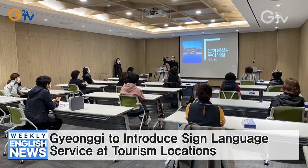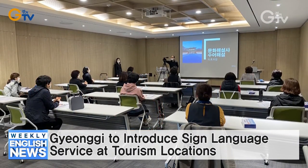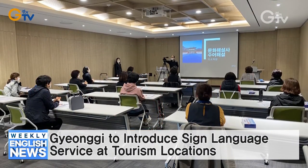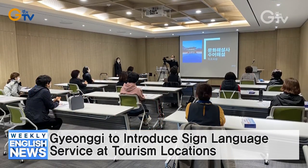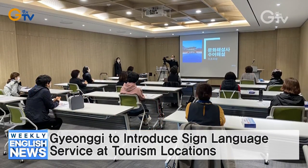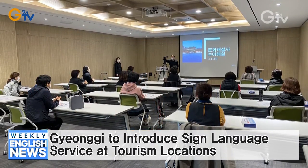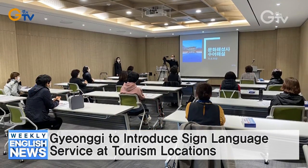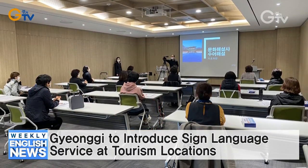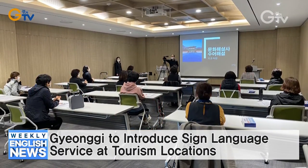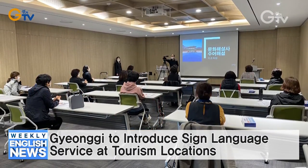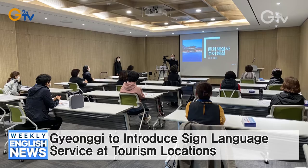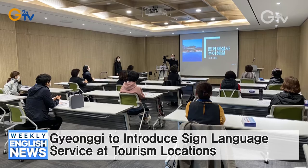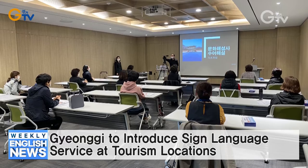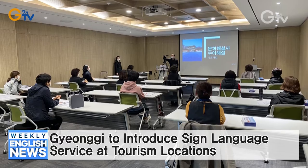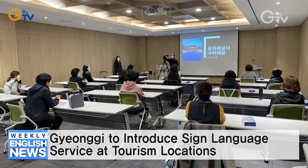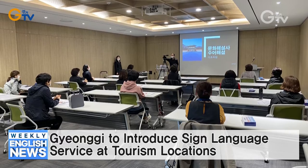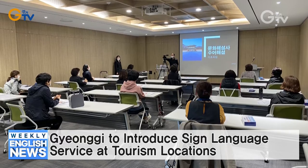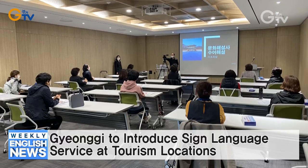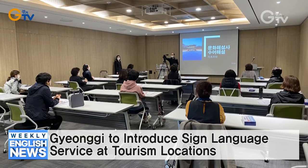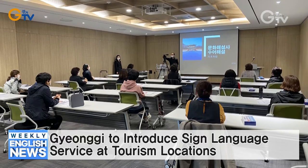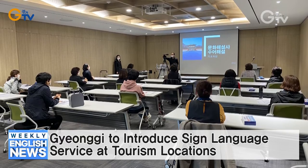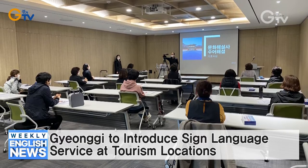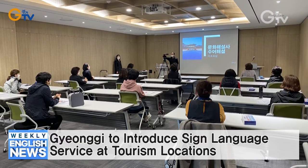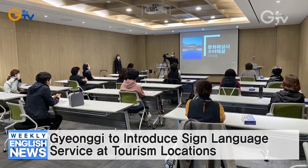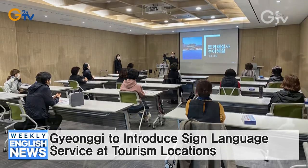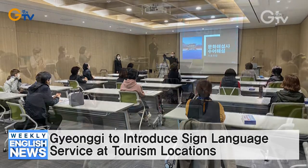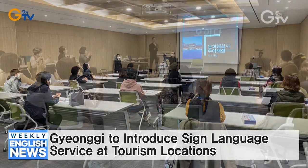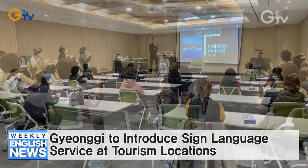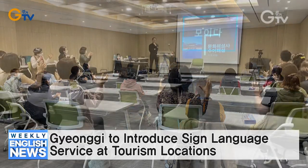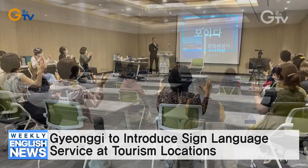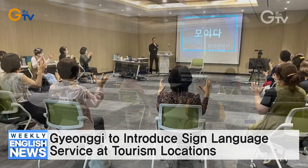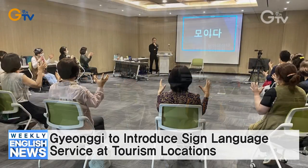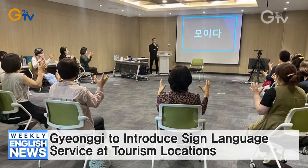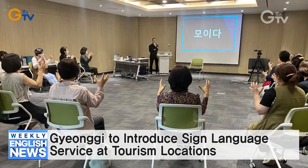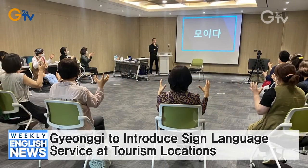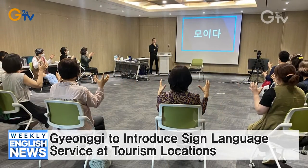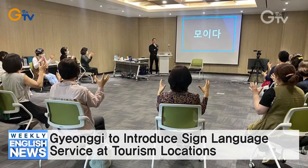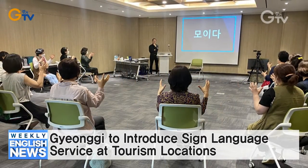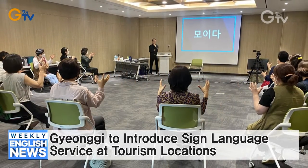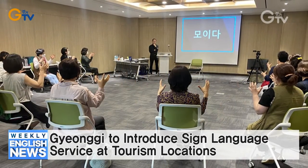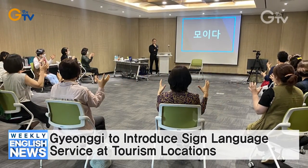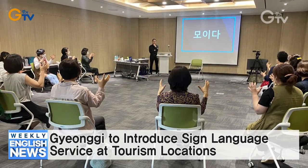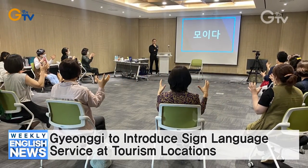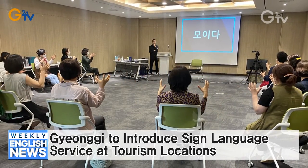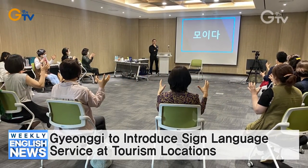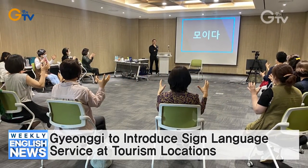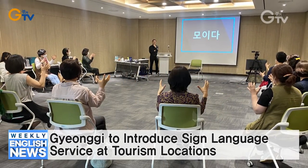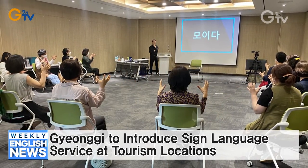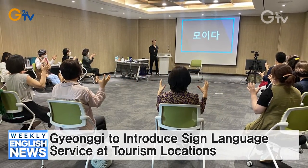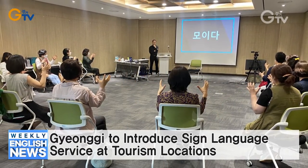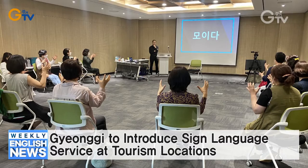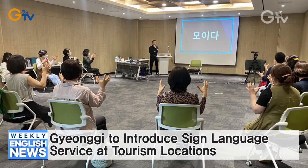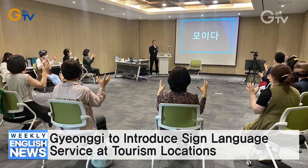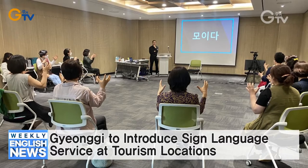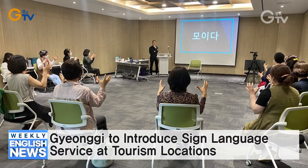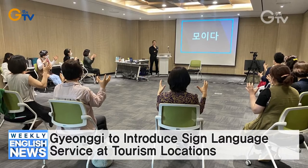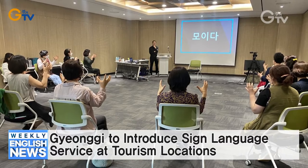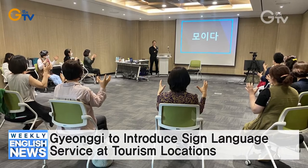29 cultural tourism guides and provided them with 2 months of preparatory education. Based on the results of